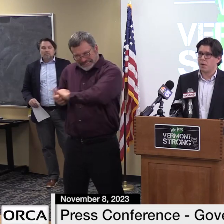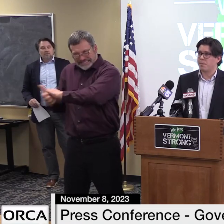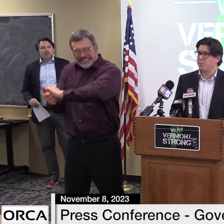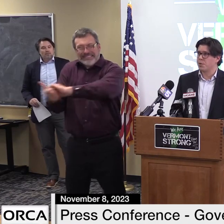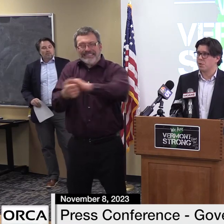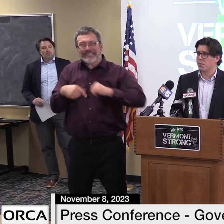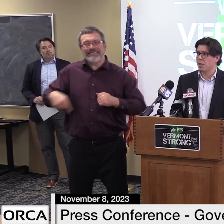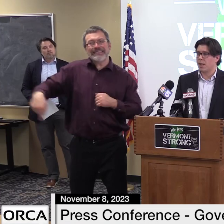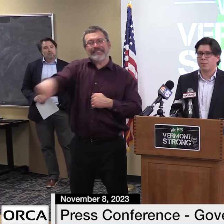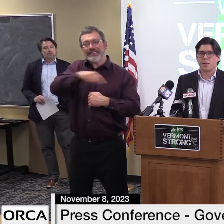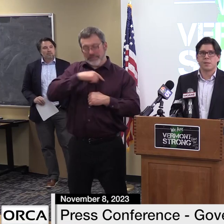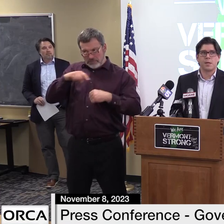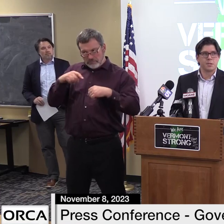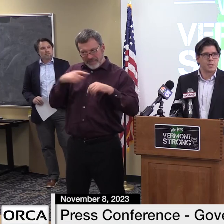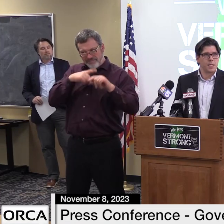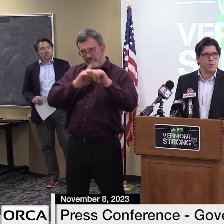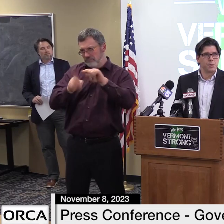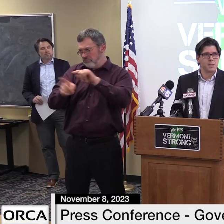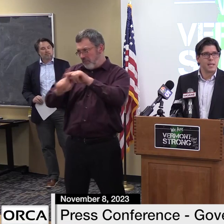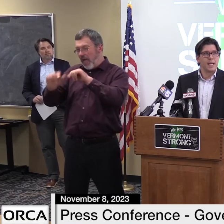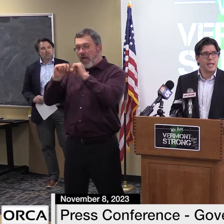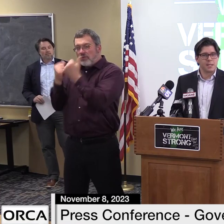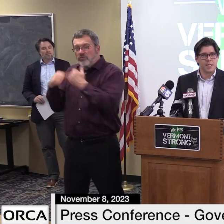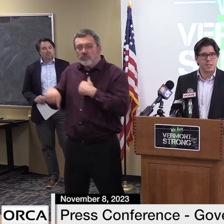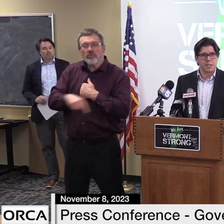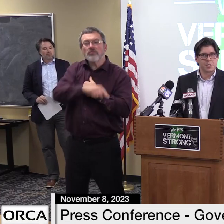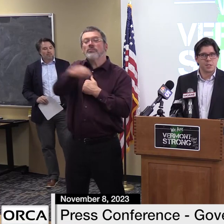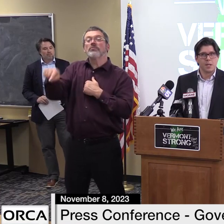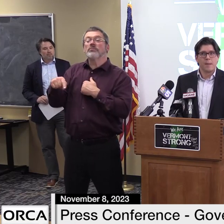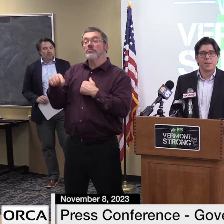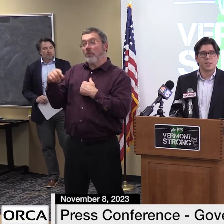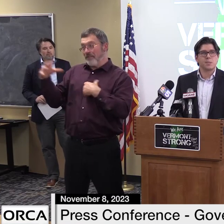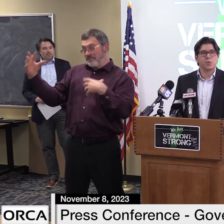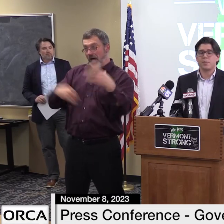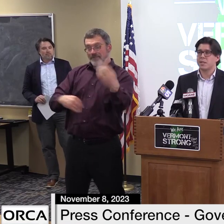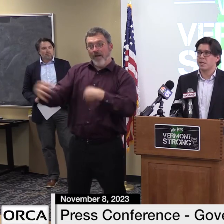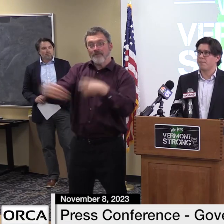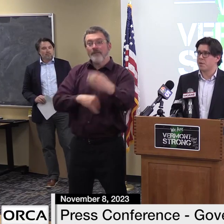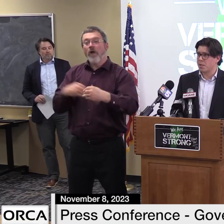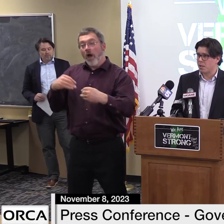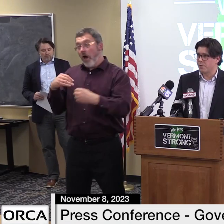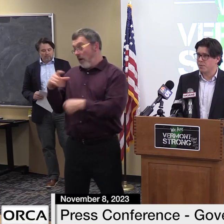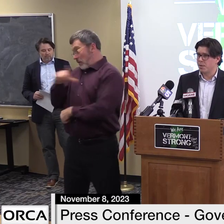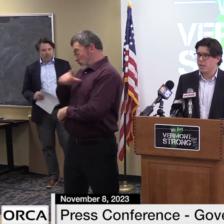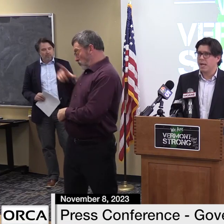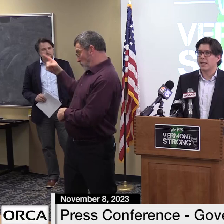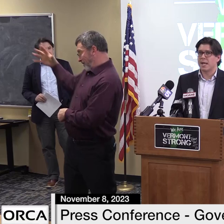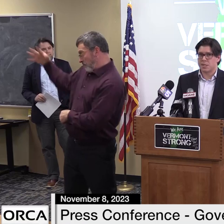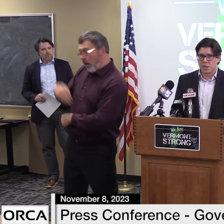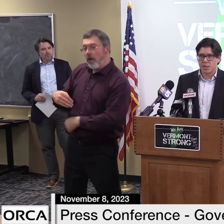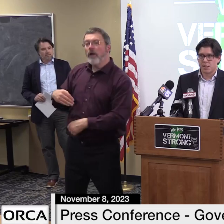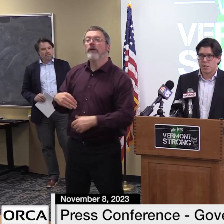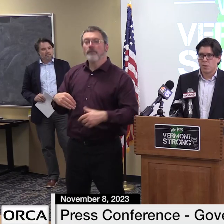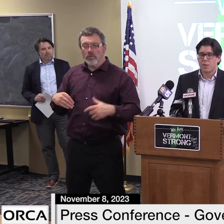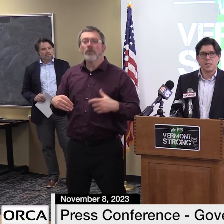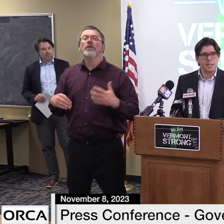also want to be sure that we're collaborating with other stakeholders and the legislature, but this will make some folks uncomfortable, and that is good. We need to